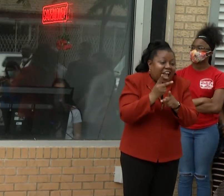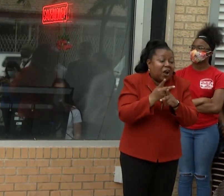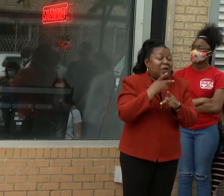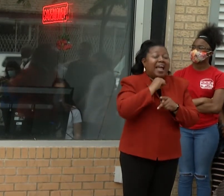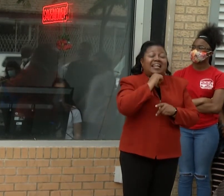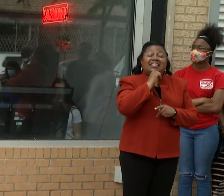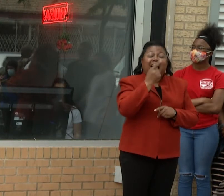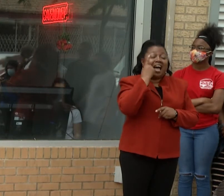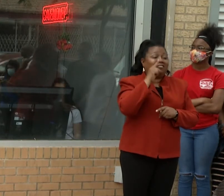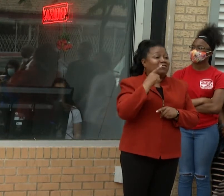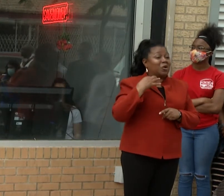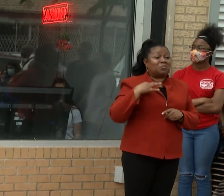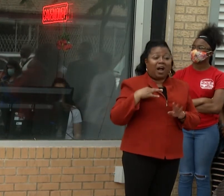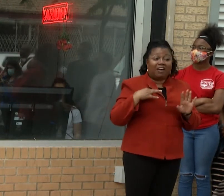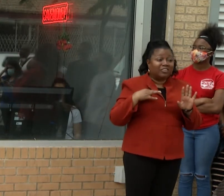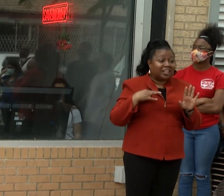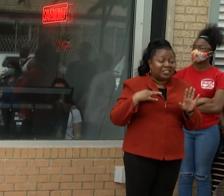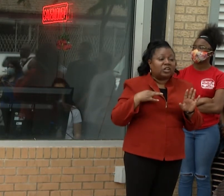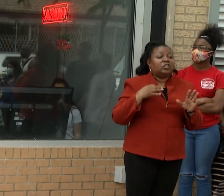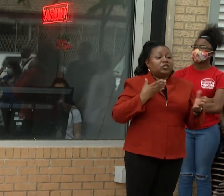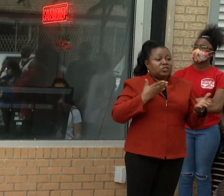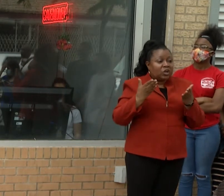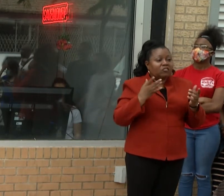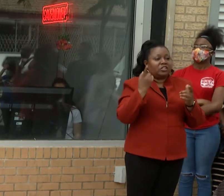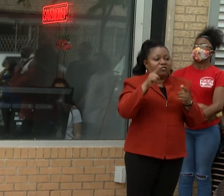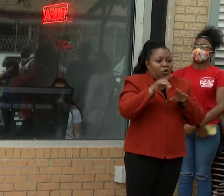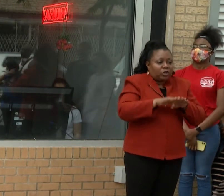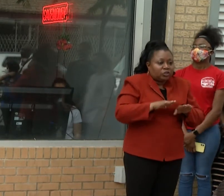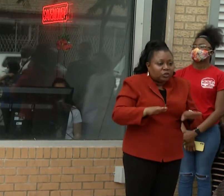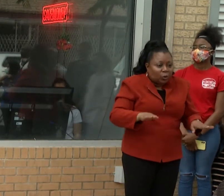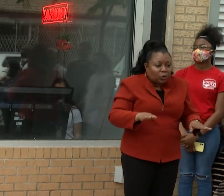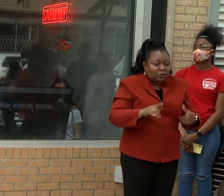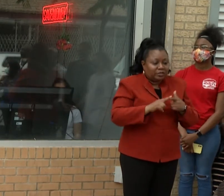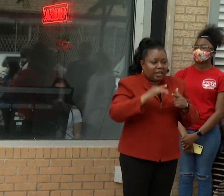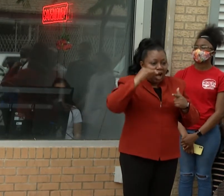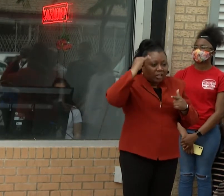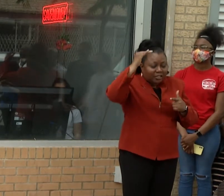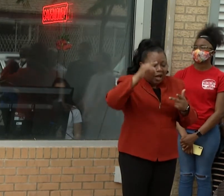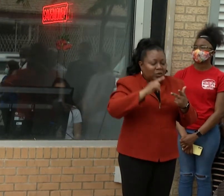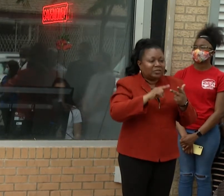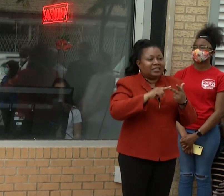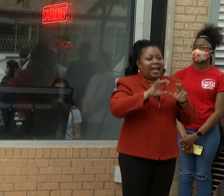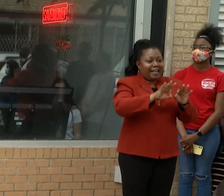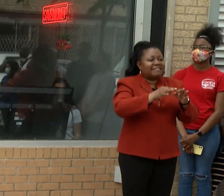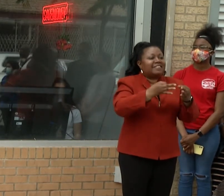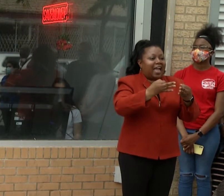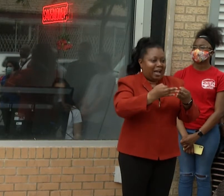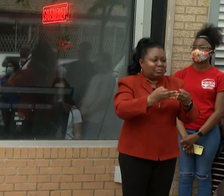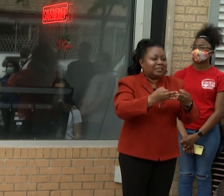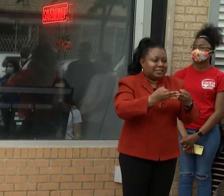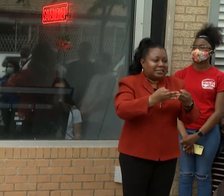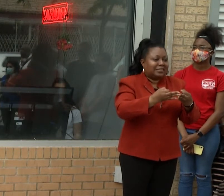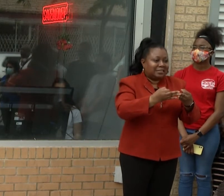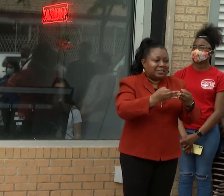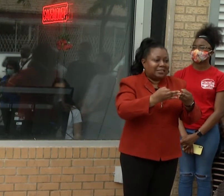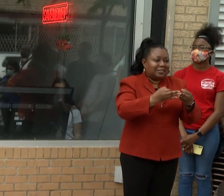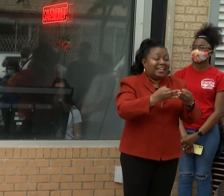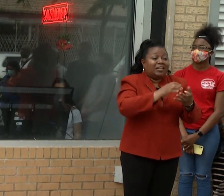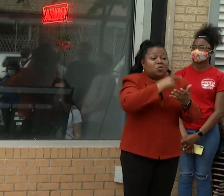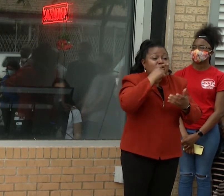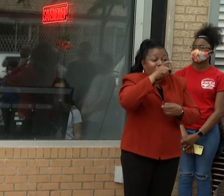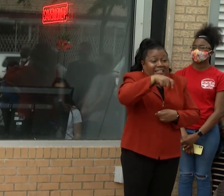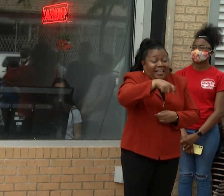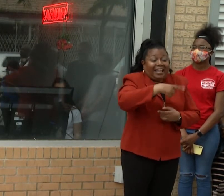and not-for-profit services to children, adults, and families in